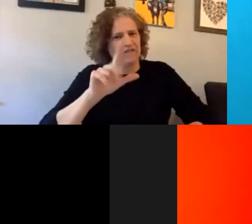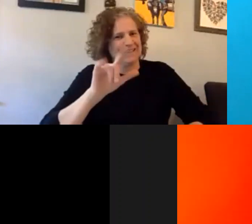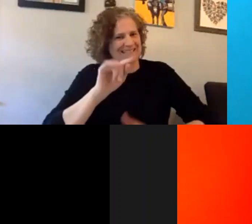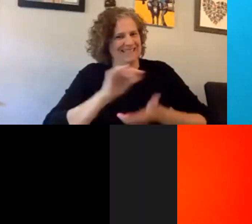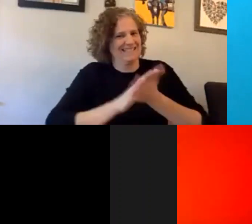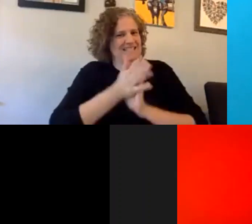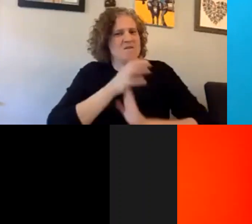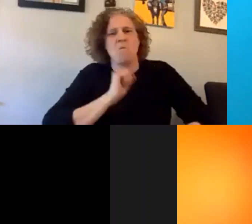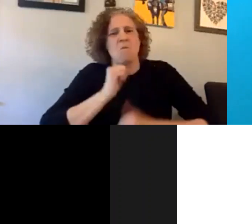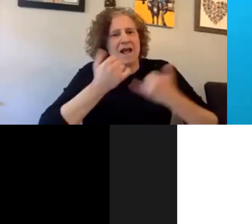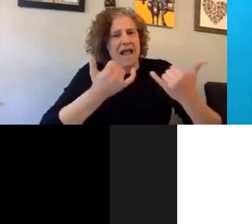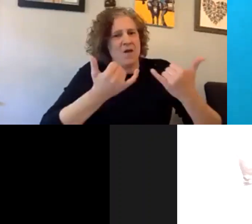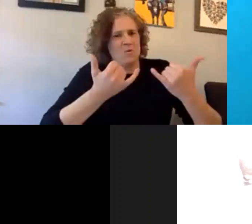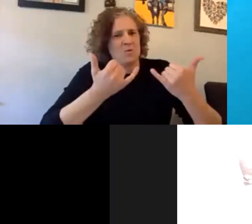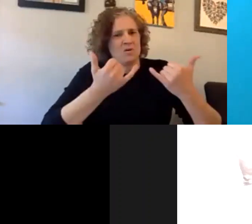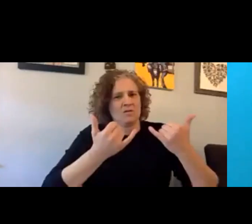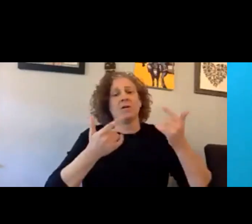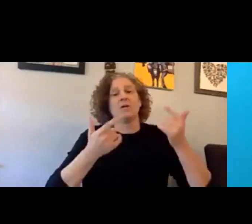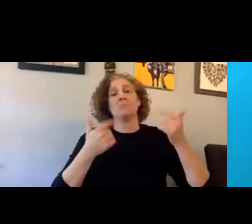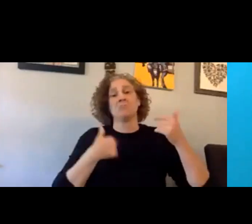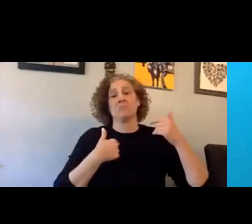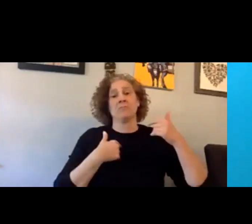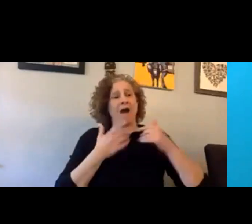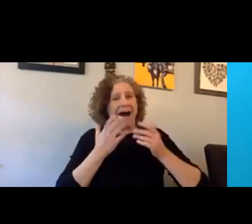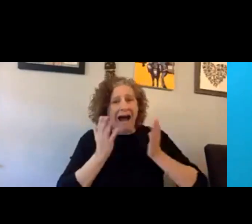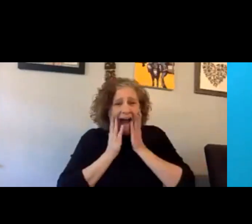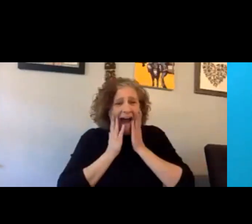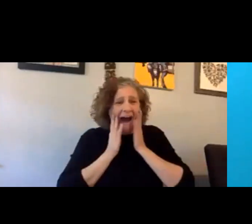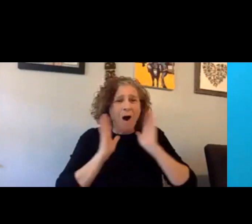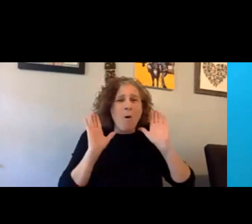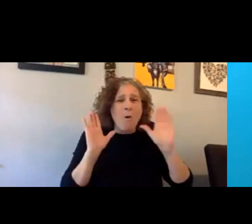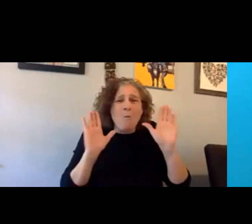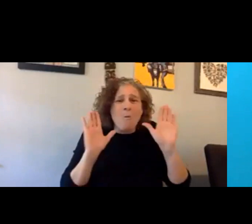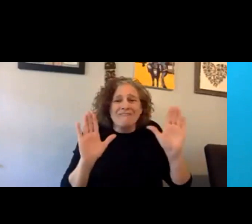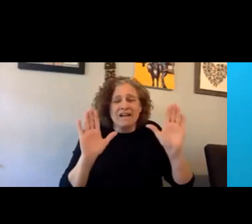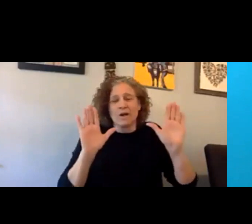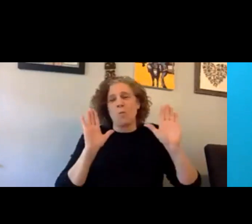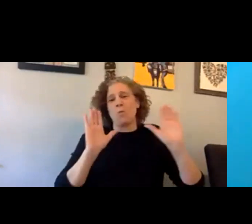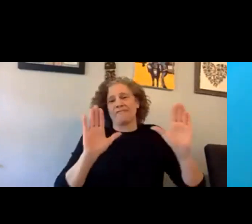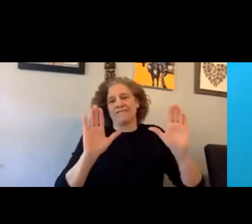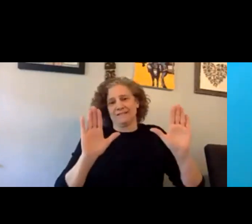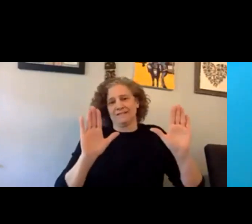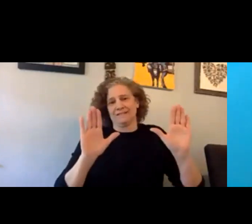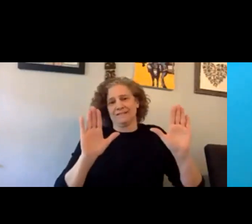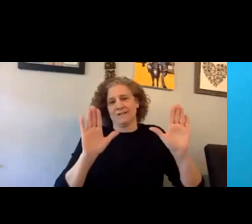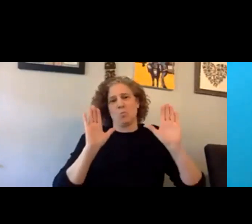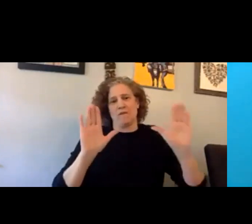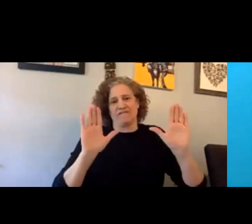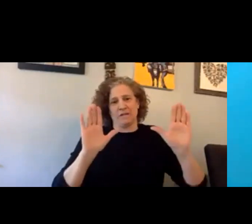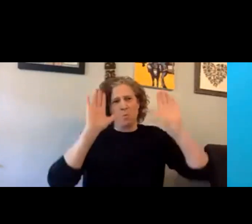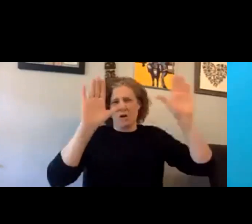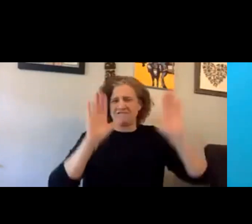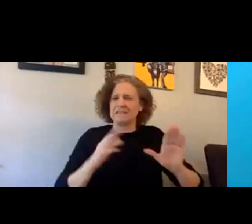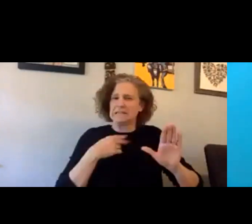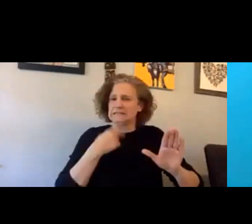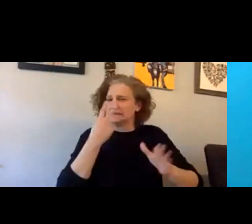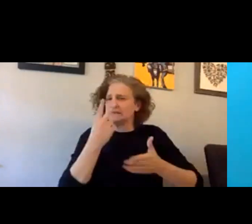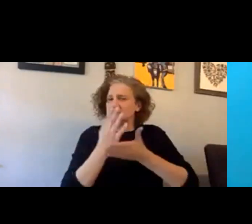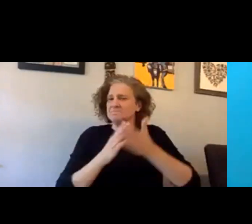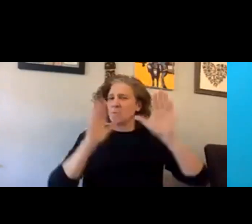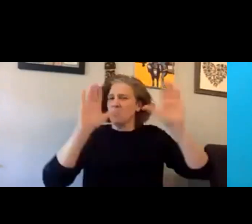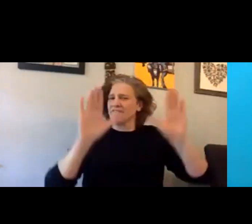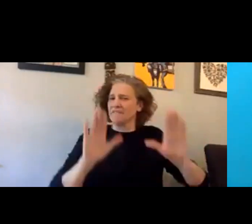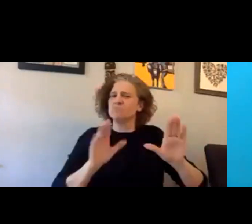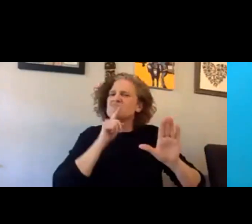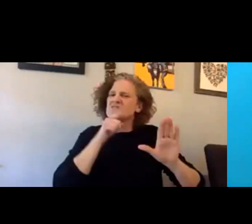use wonderful. It's becoming an older sign. You know, you might say like, oh, wonderful, with one touch